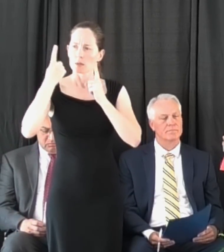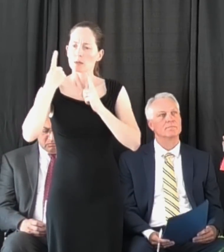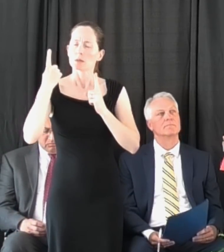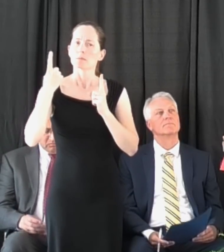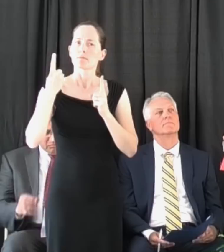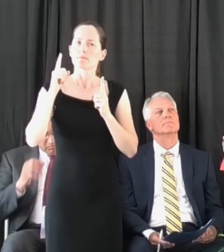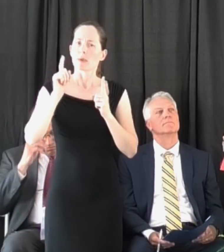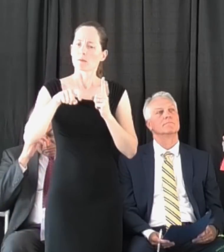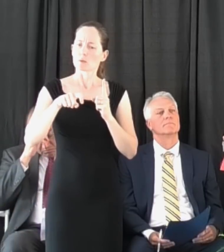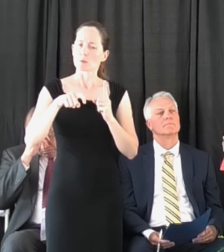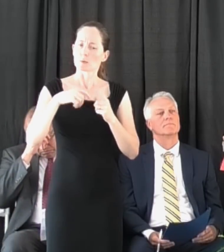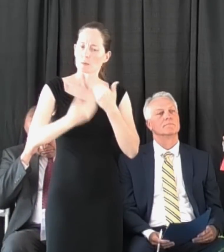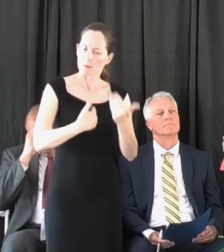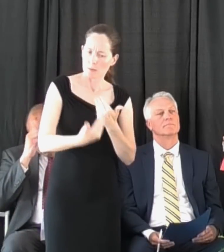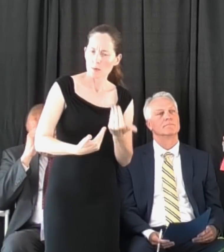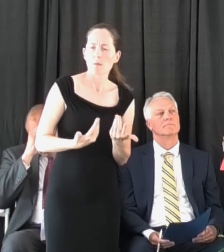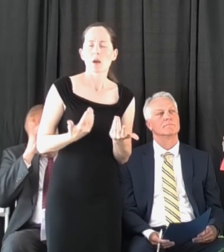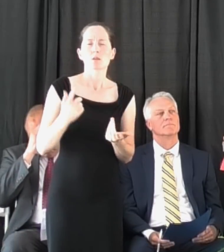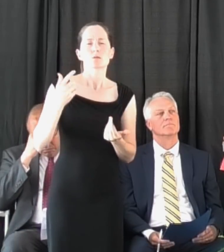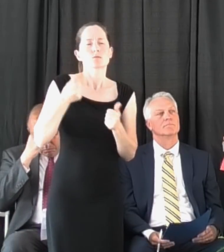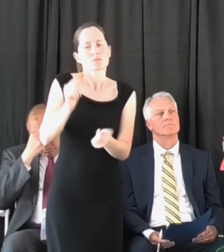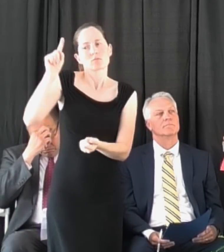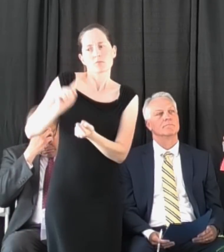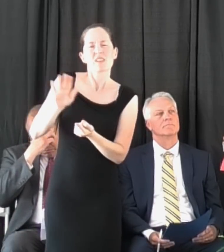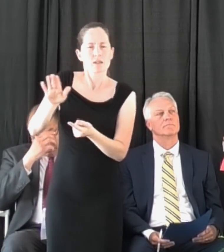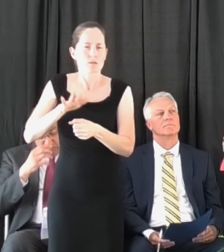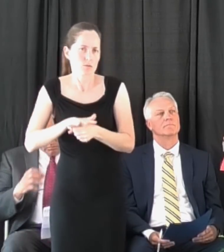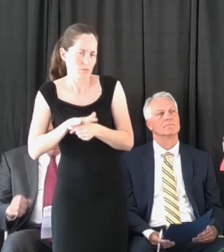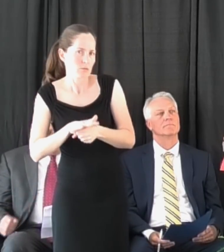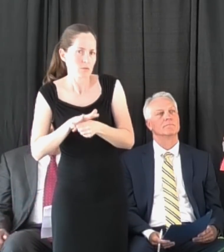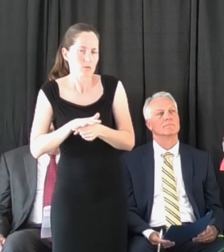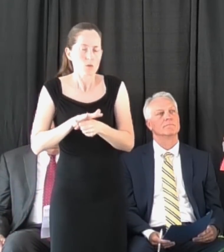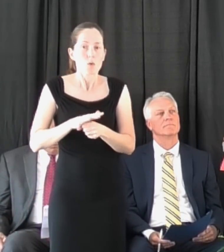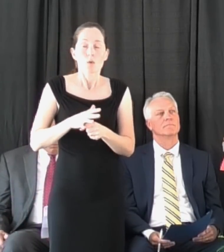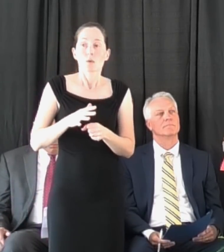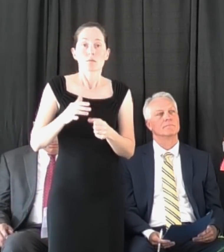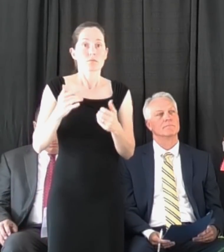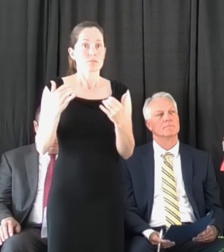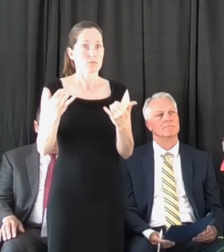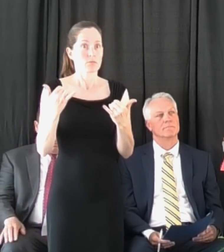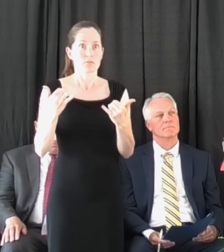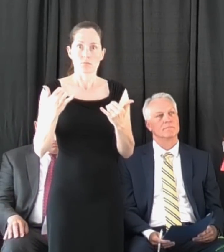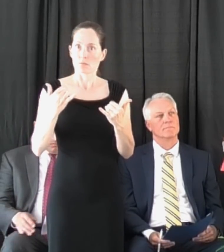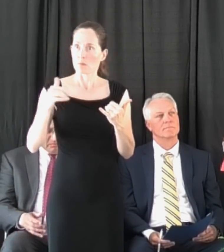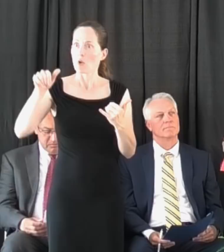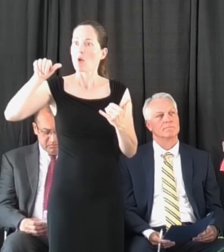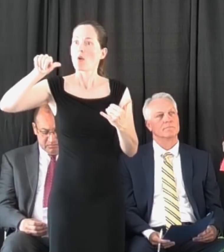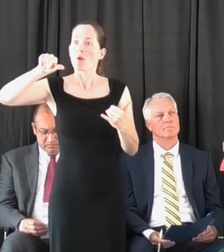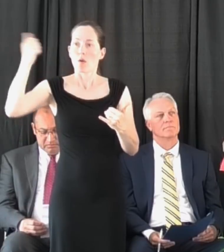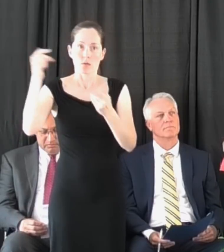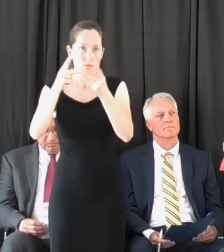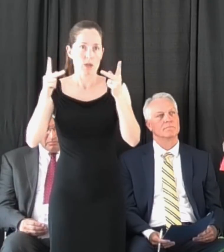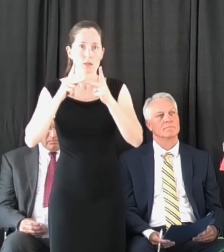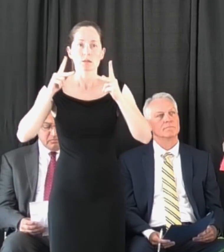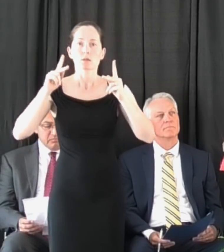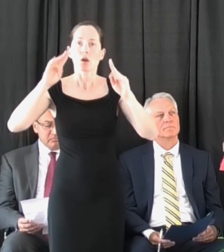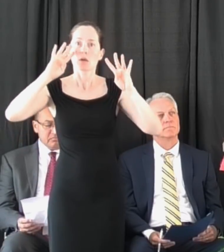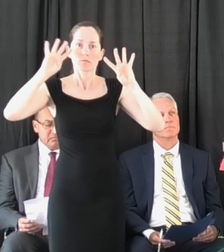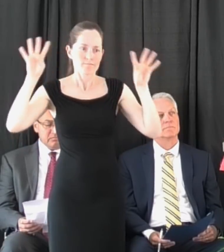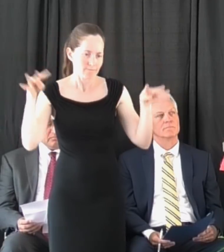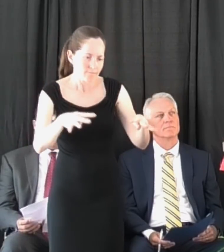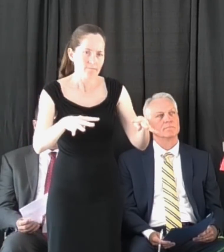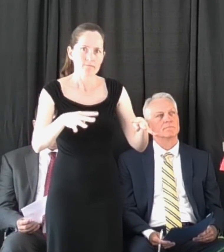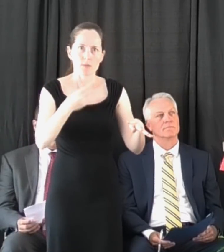to minimize that stress. All eyes are on Howard County. This project is a huge deal.